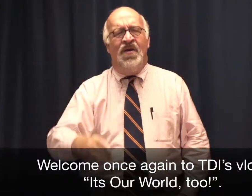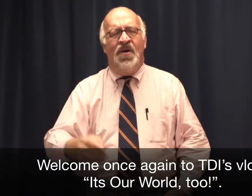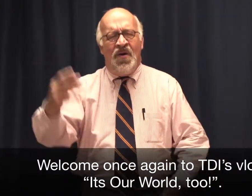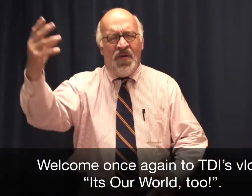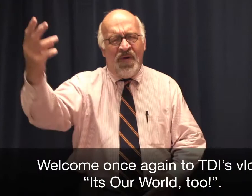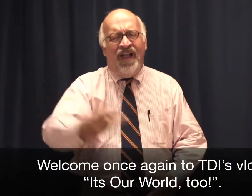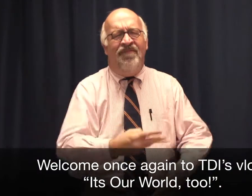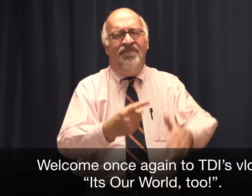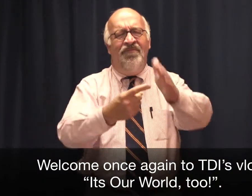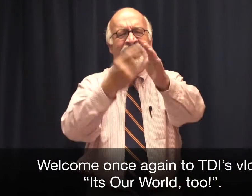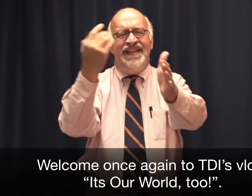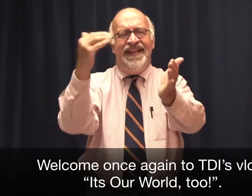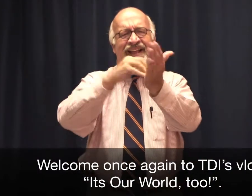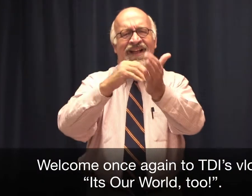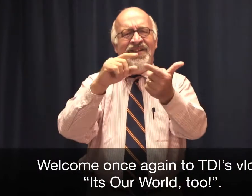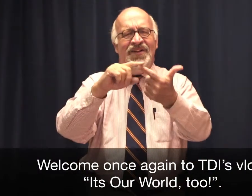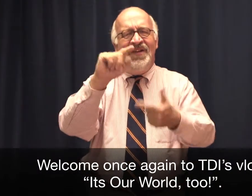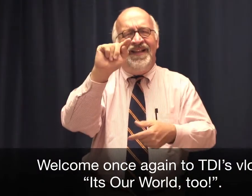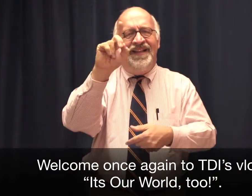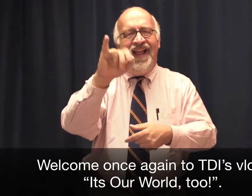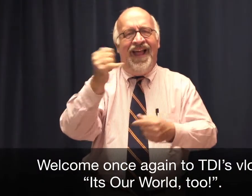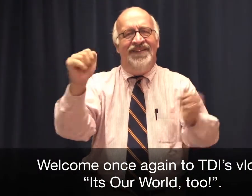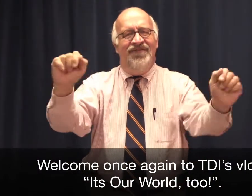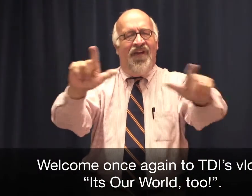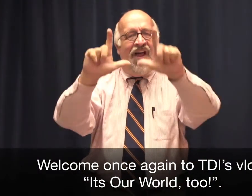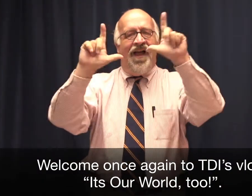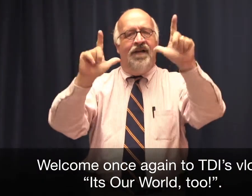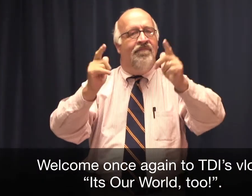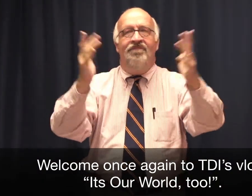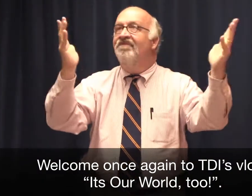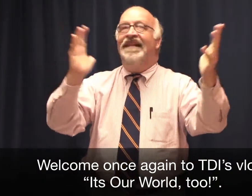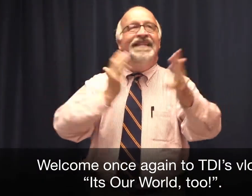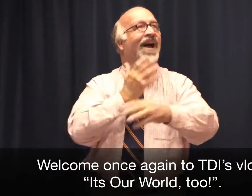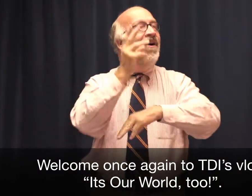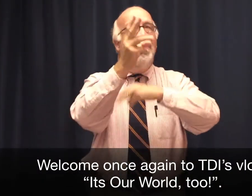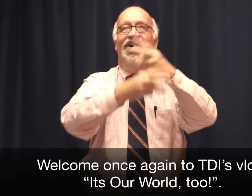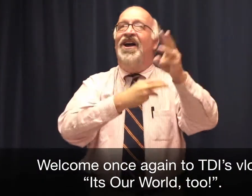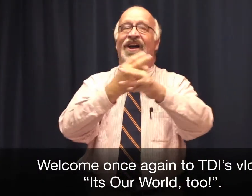Hello. Welcome, once again, to TDI's vlog, It's Our World Too.